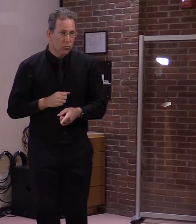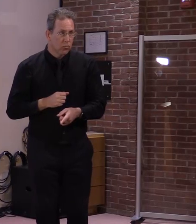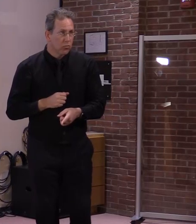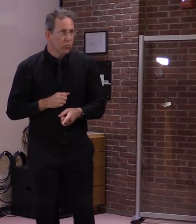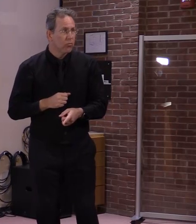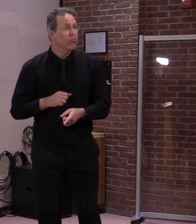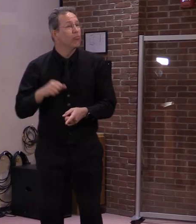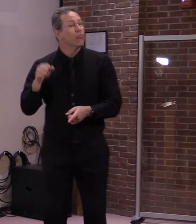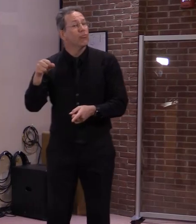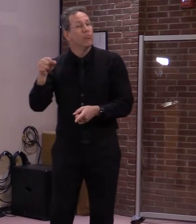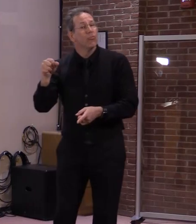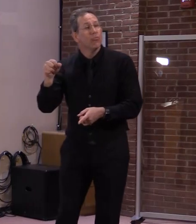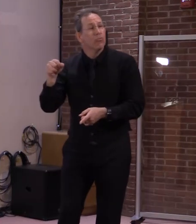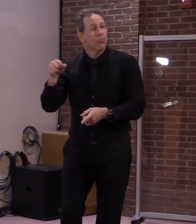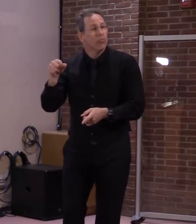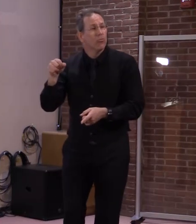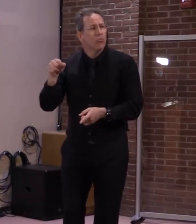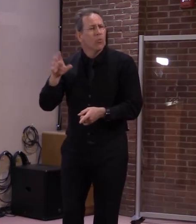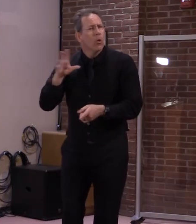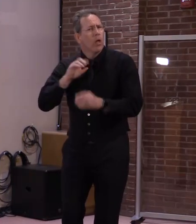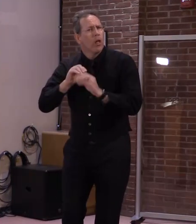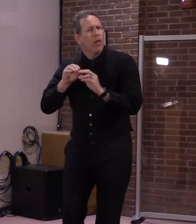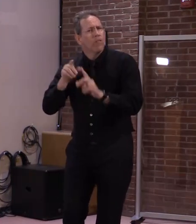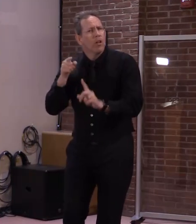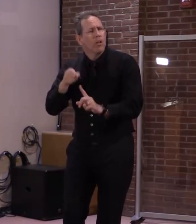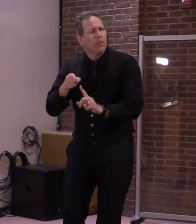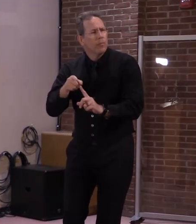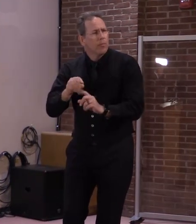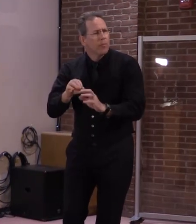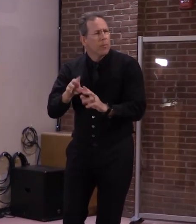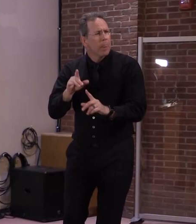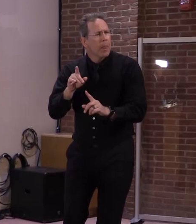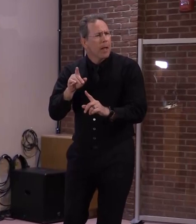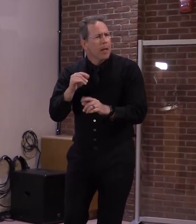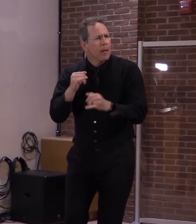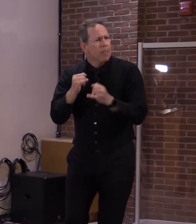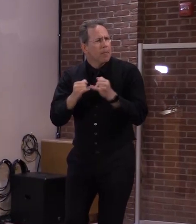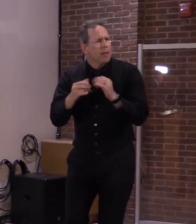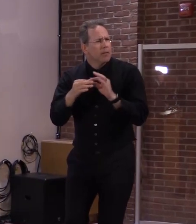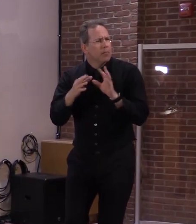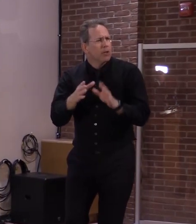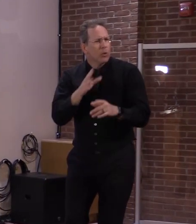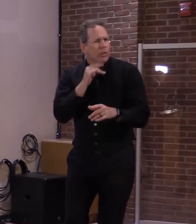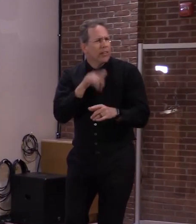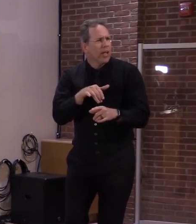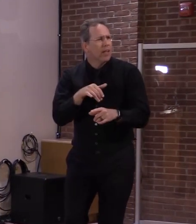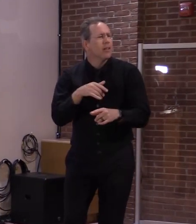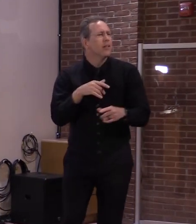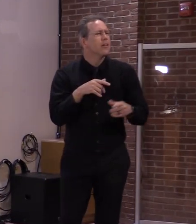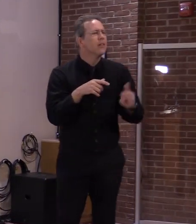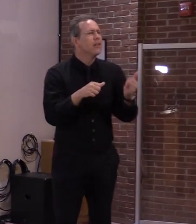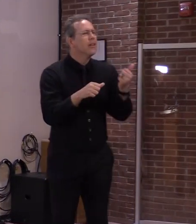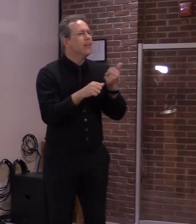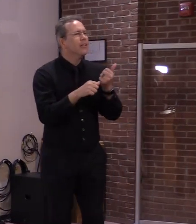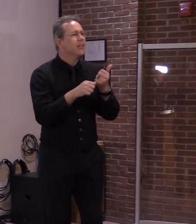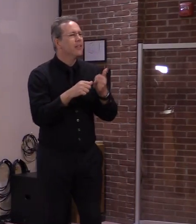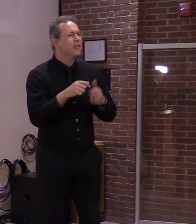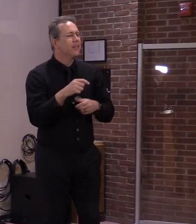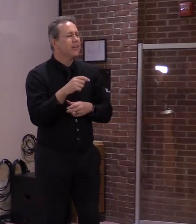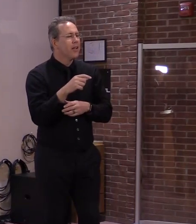Can I get a clarification on who spoke last there? That was Deputy Commissioner, Deputy Secretary Samuelson.